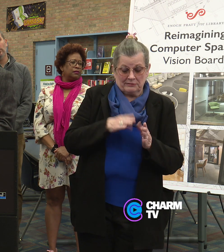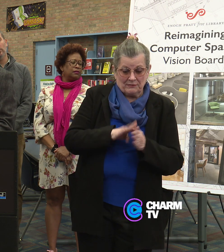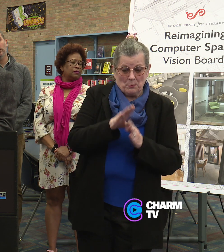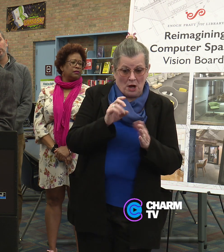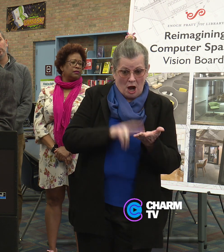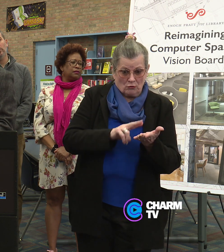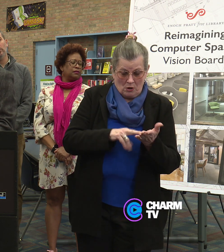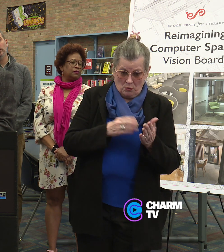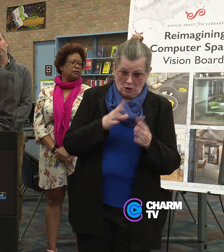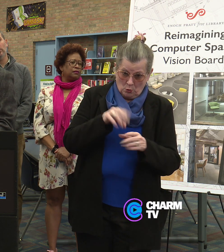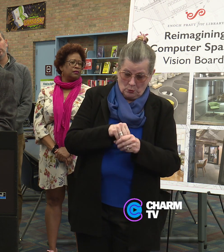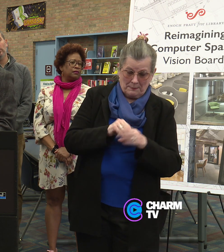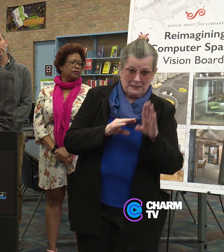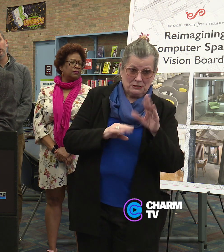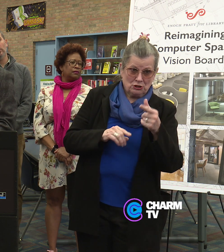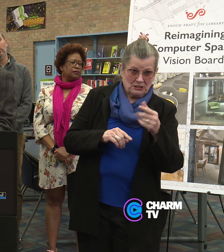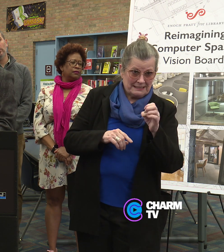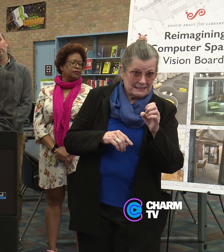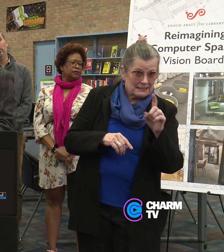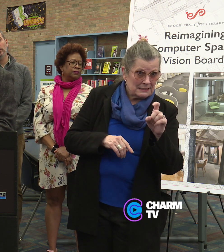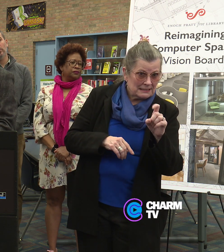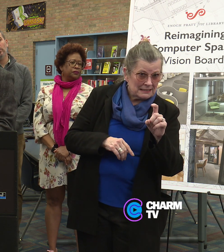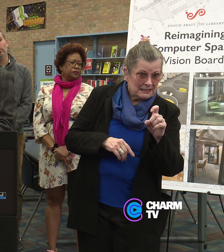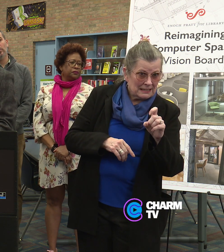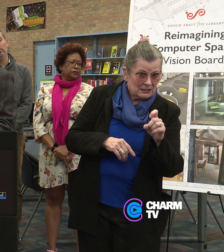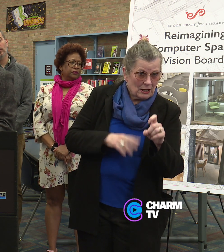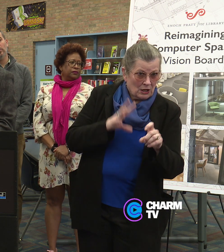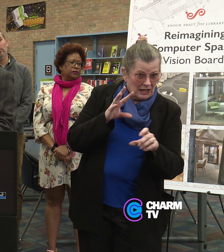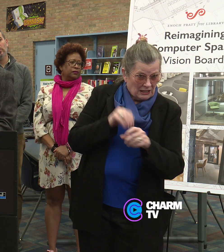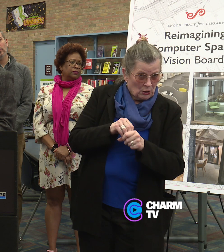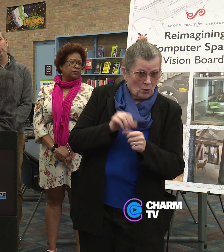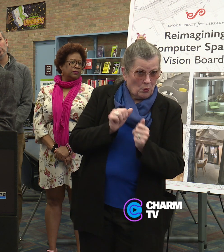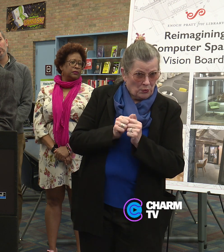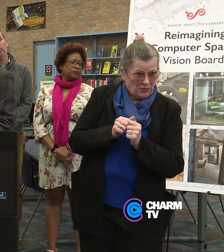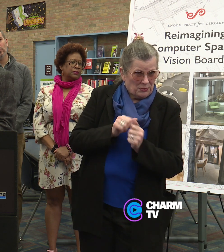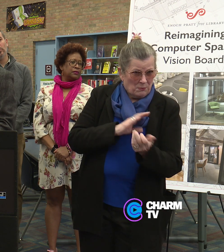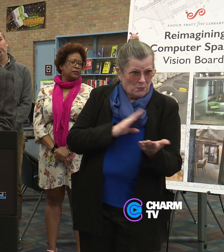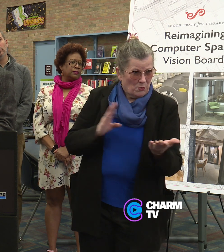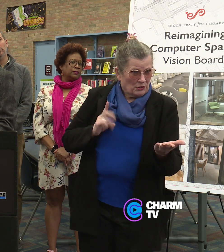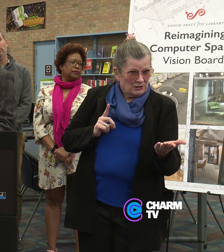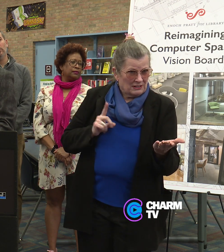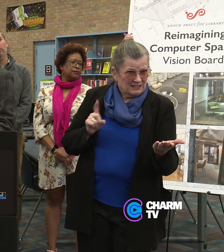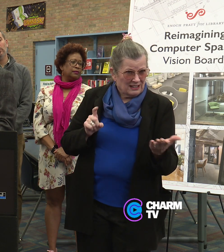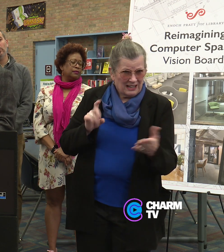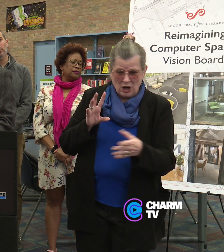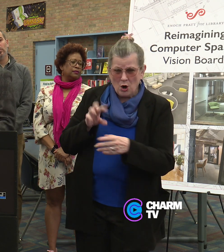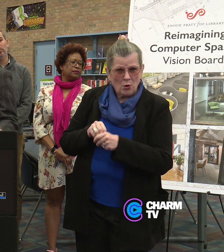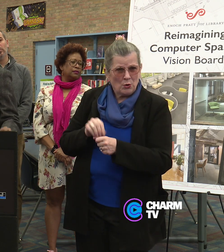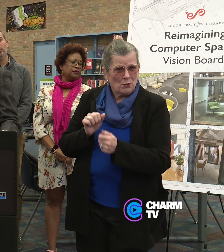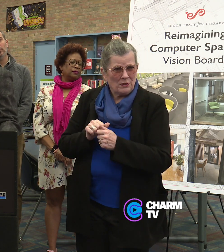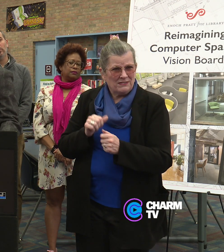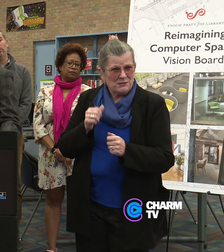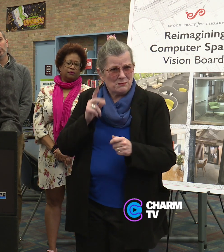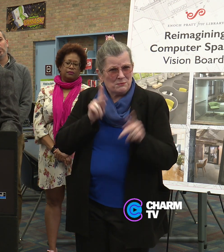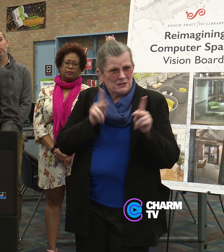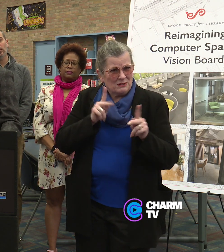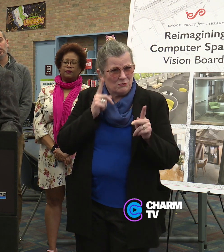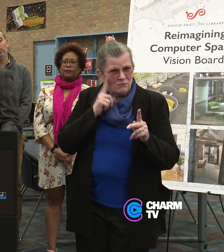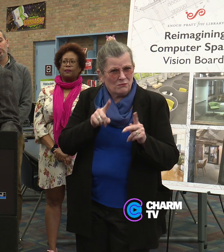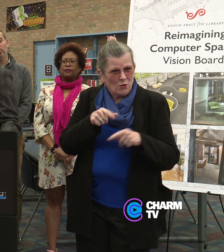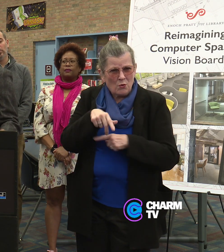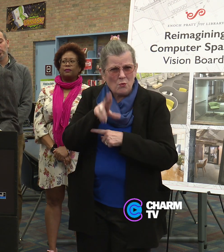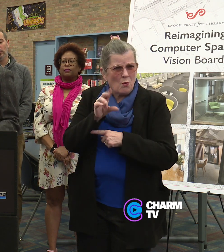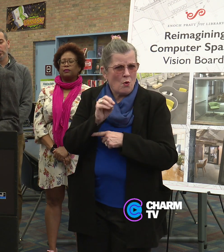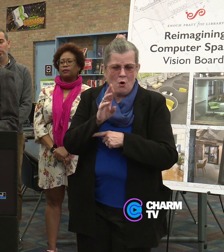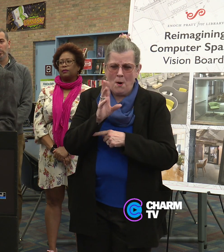then looking at the charter and the rules for the BOE, it makes it clear that a quorum includes 5 people. So why are you so Well, confident no, that it was correct? we'll